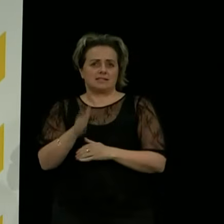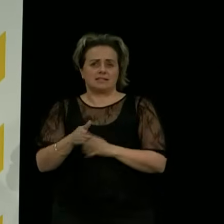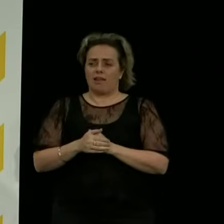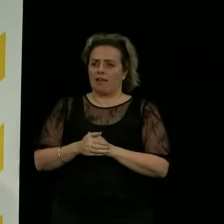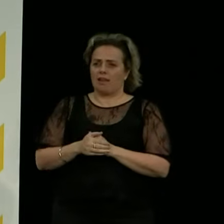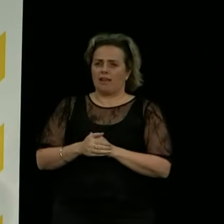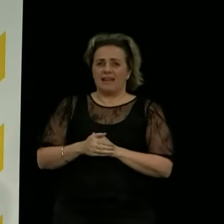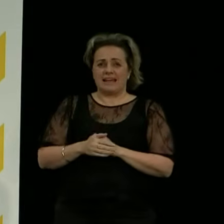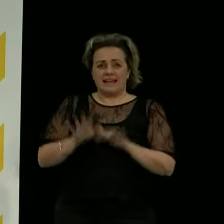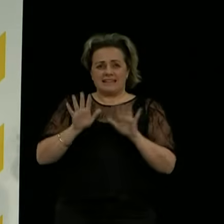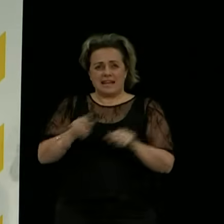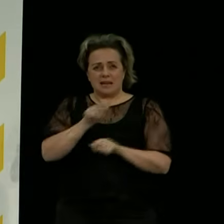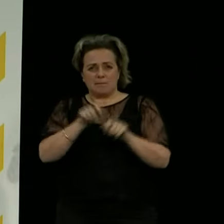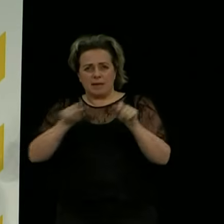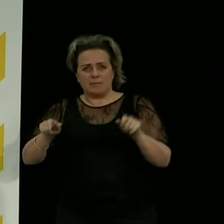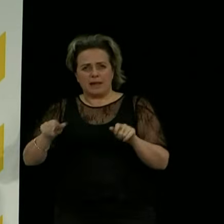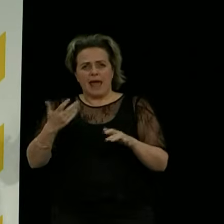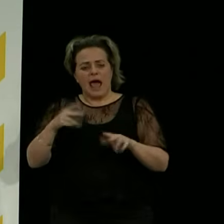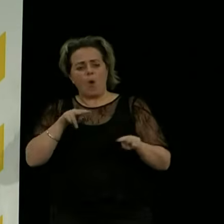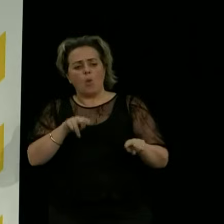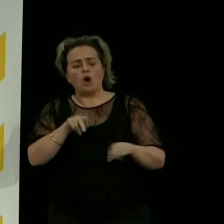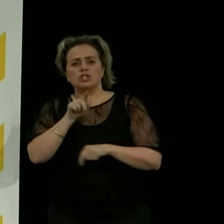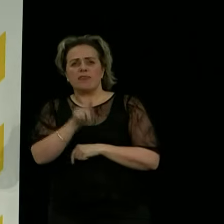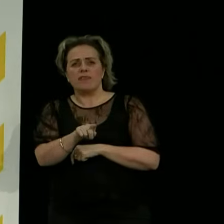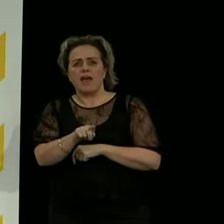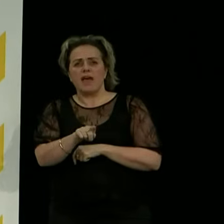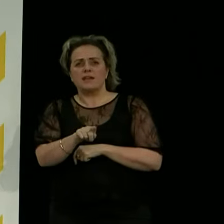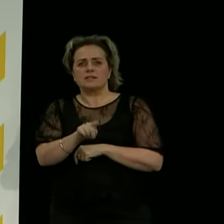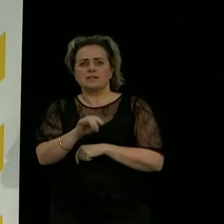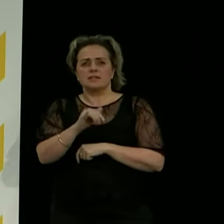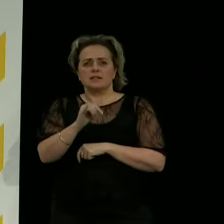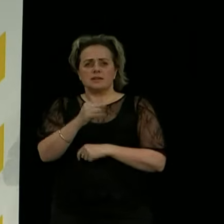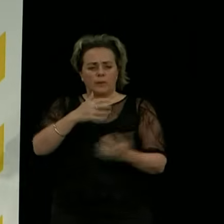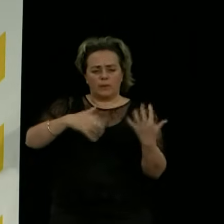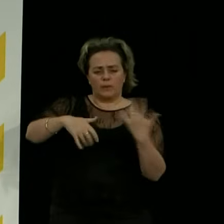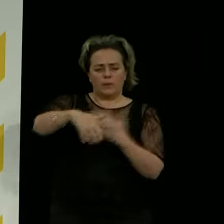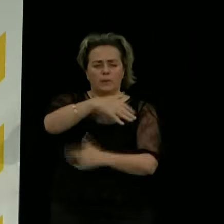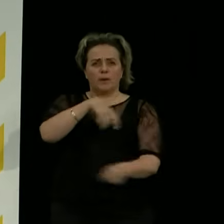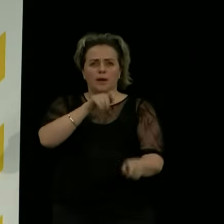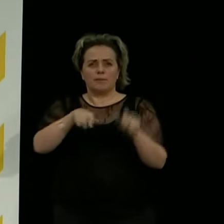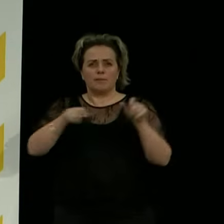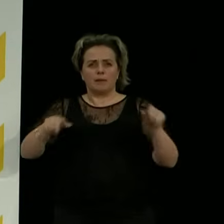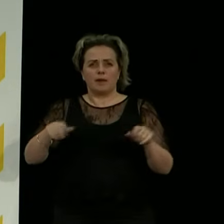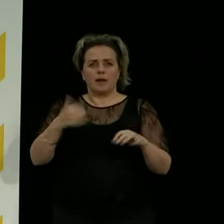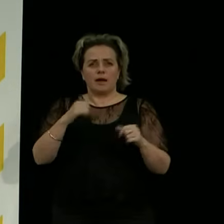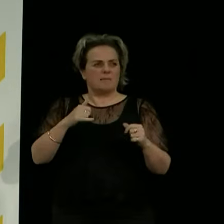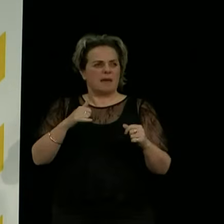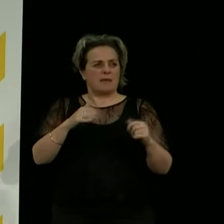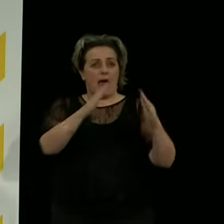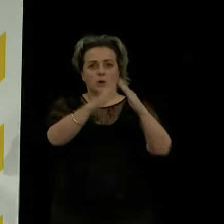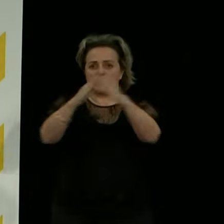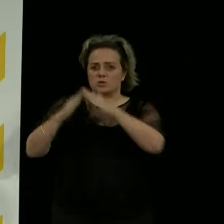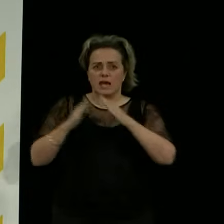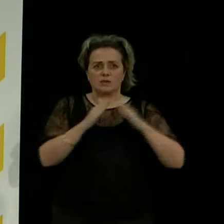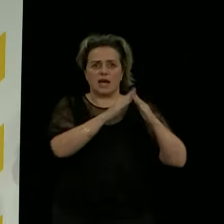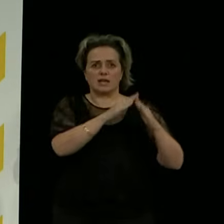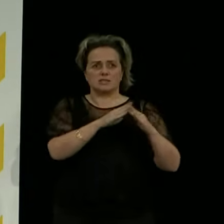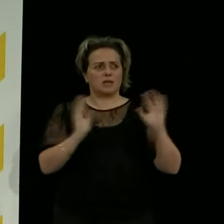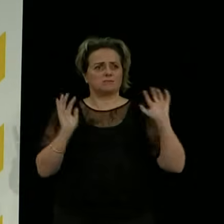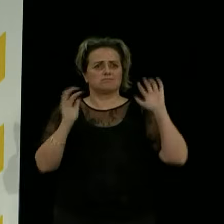10 people, I mean, there could be 4 or 5 households meeting with 10 people. There are multiple households mixing. Yeah. And how do you